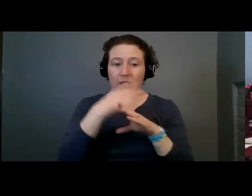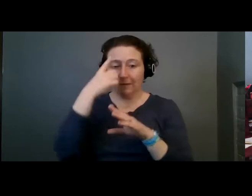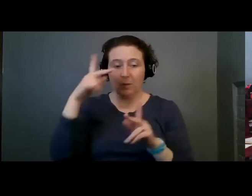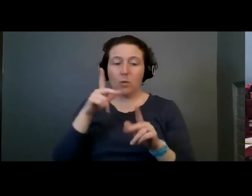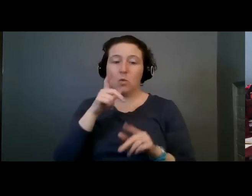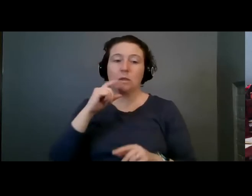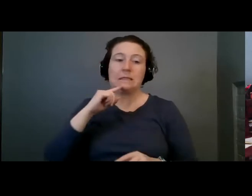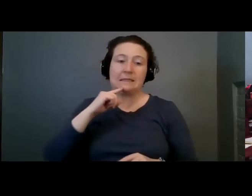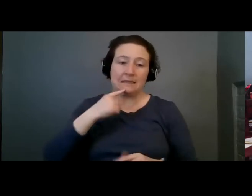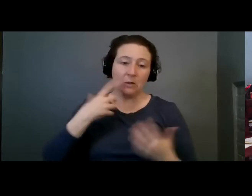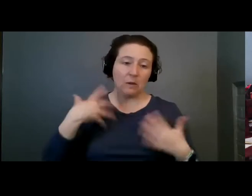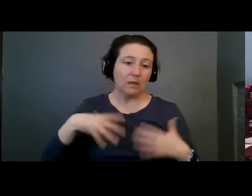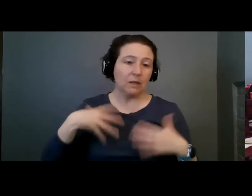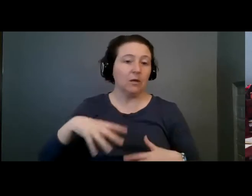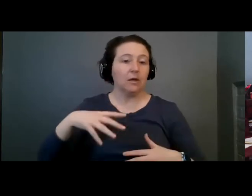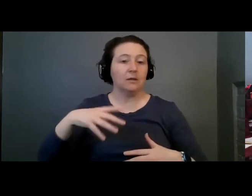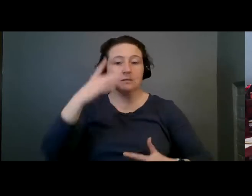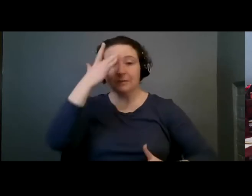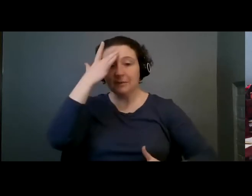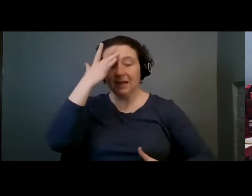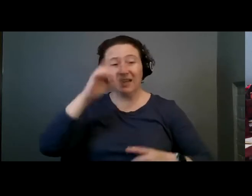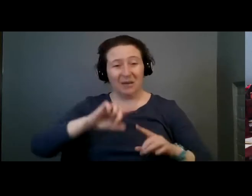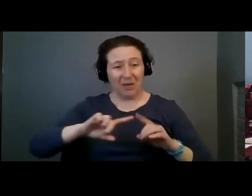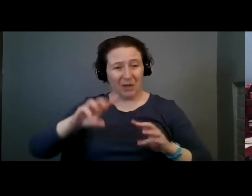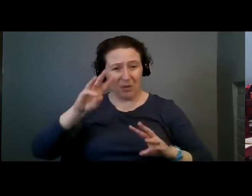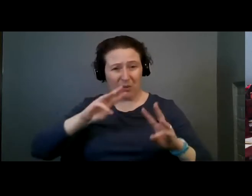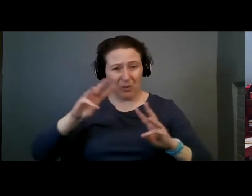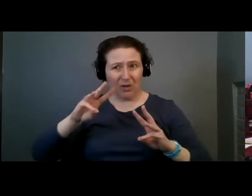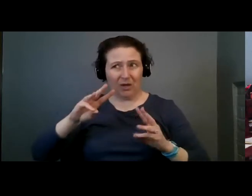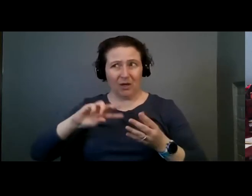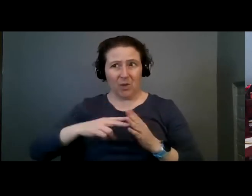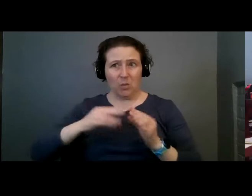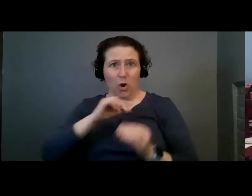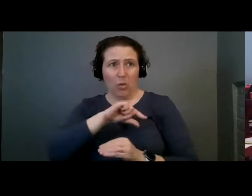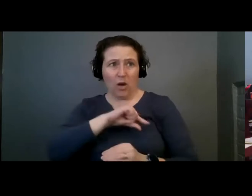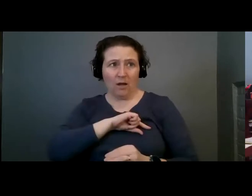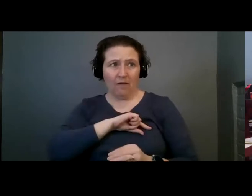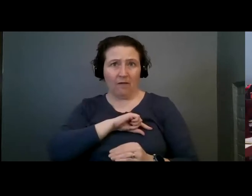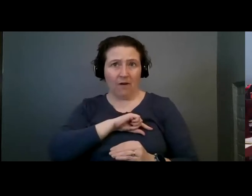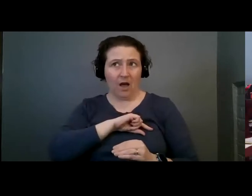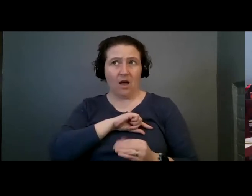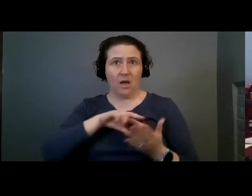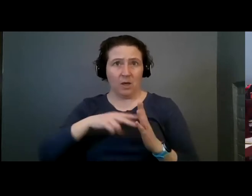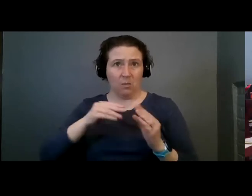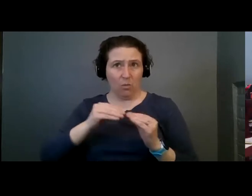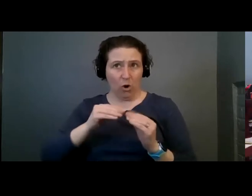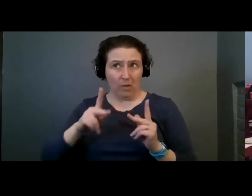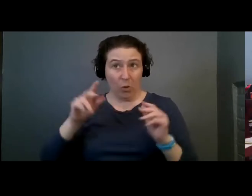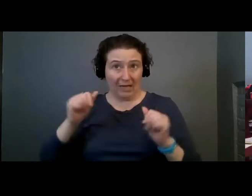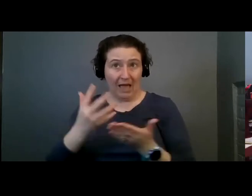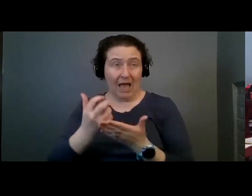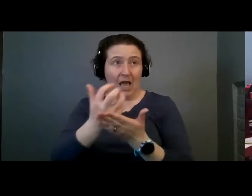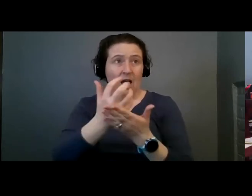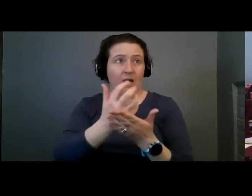health conditions. However, we are worried that expanding eligibility without greatly expanding our supply will lead to